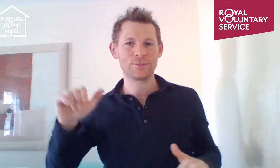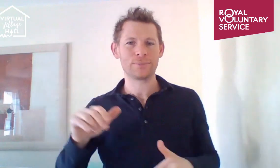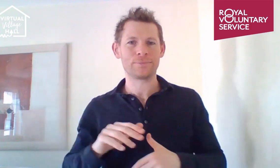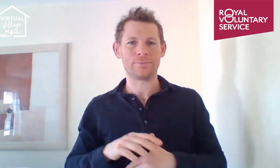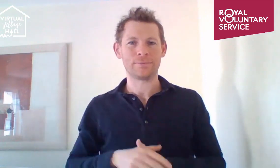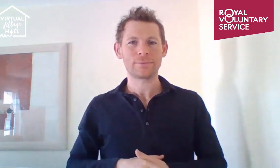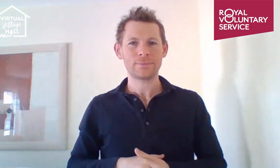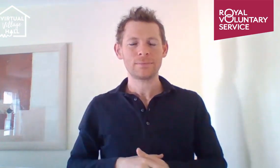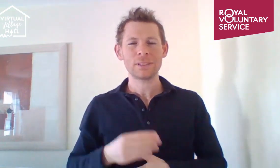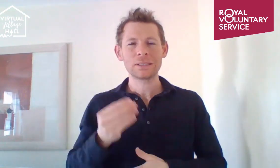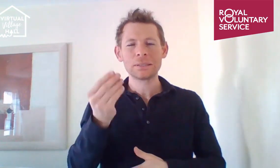Spanish.